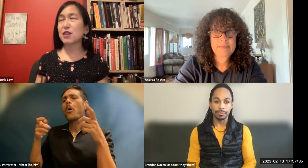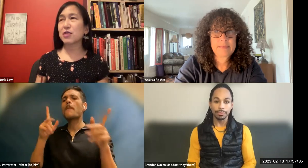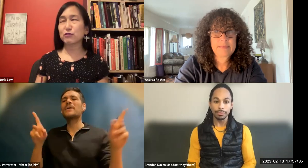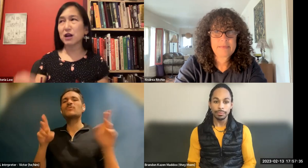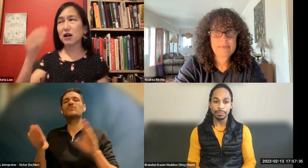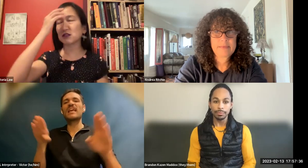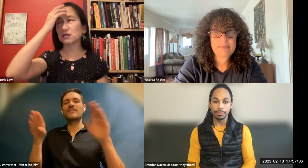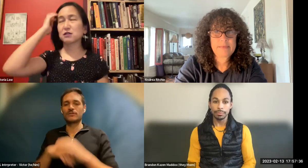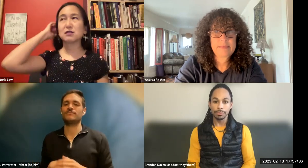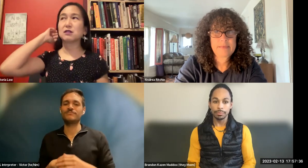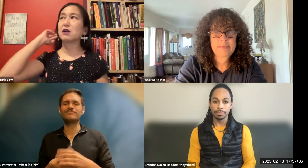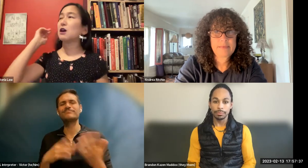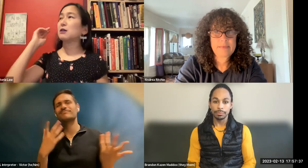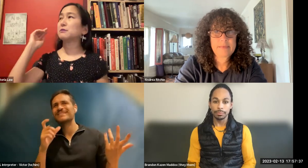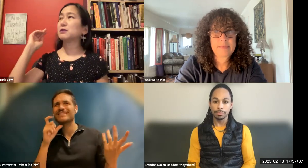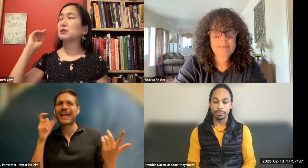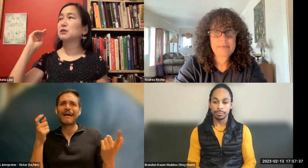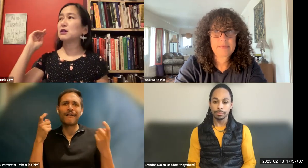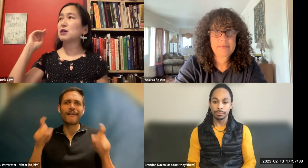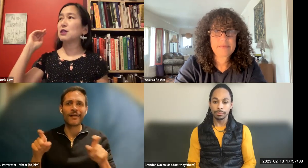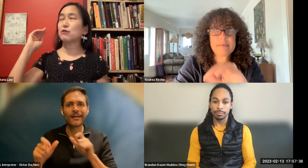dangerous. They're not